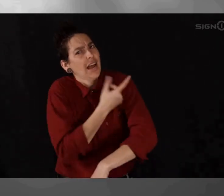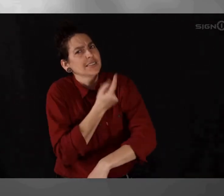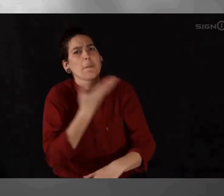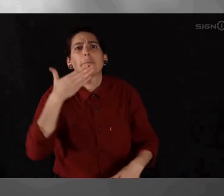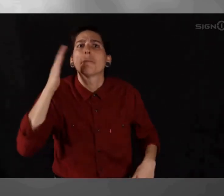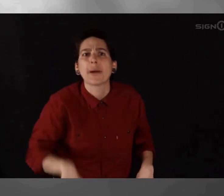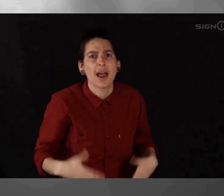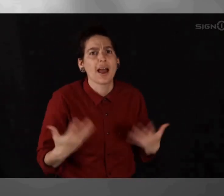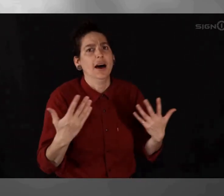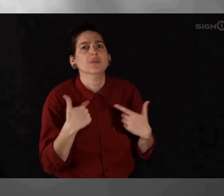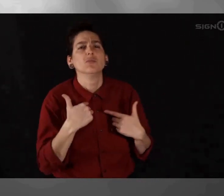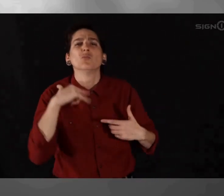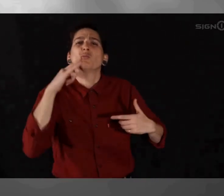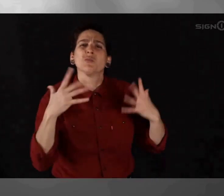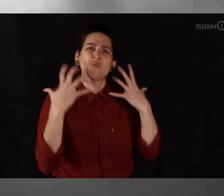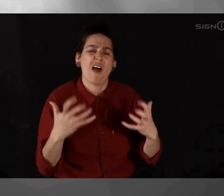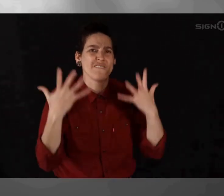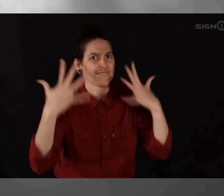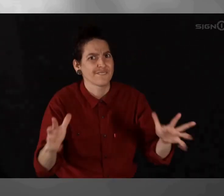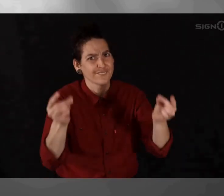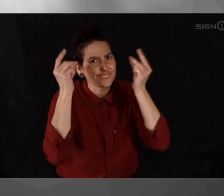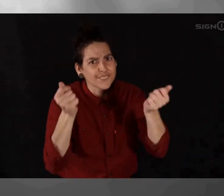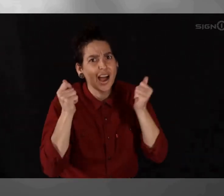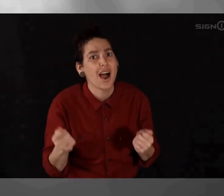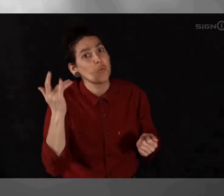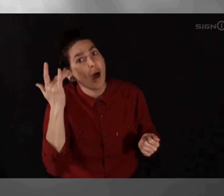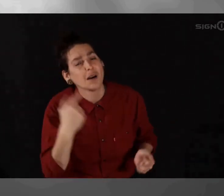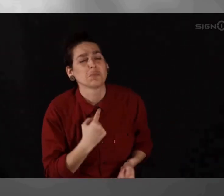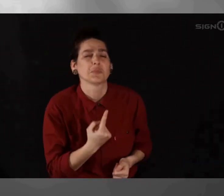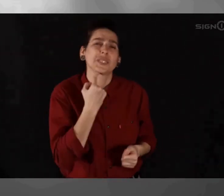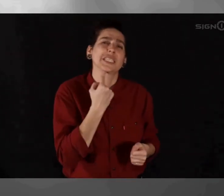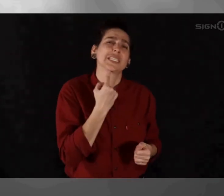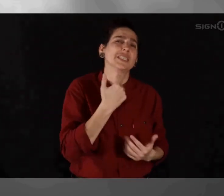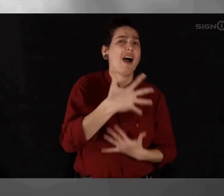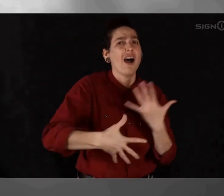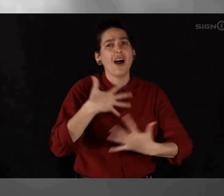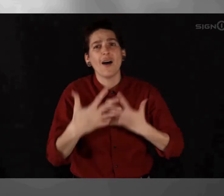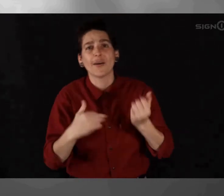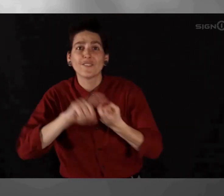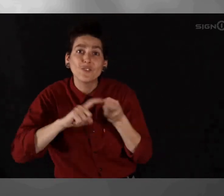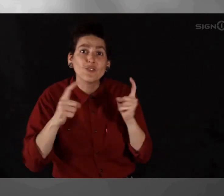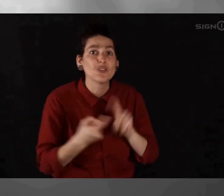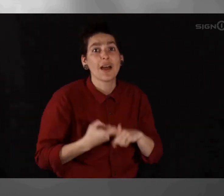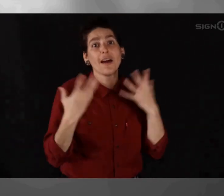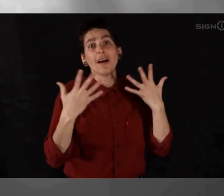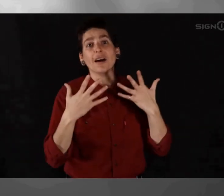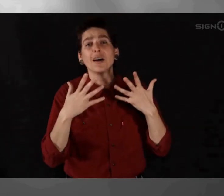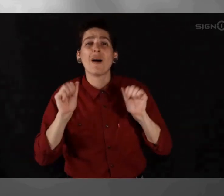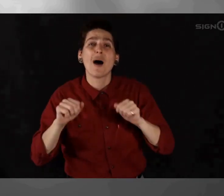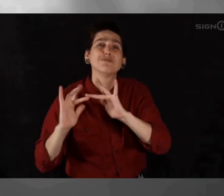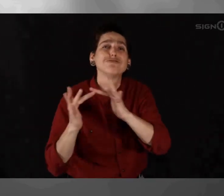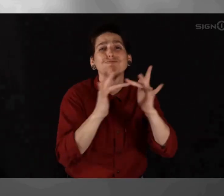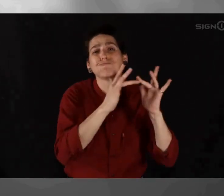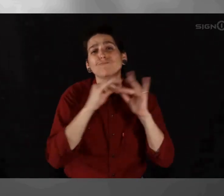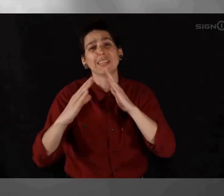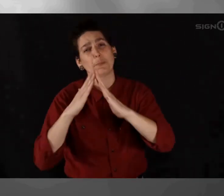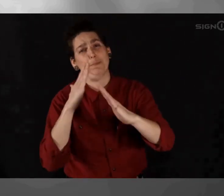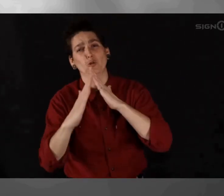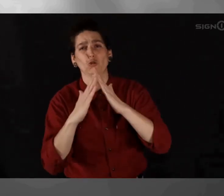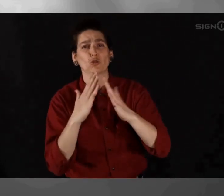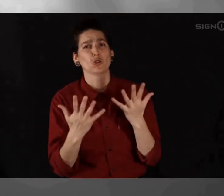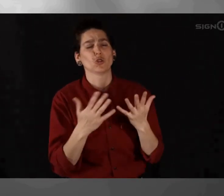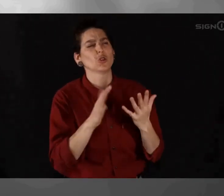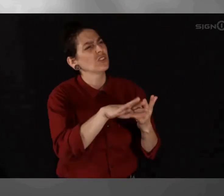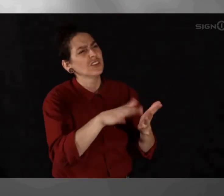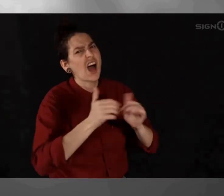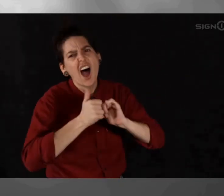I miss hanging out with my friends, be able to be networking with the community. How to